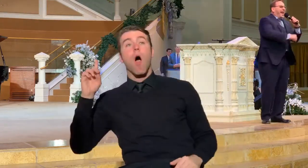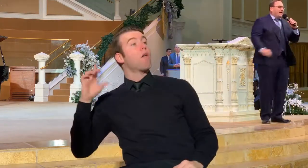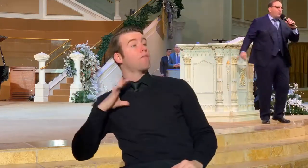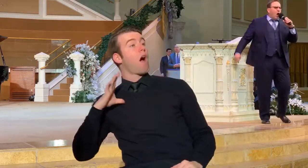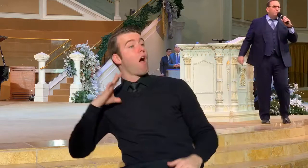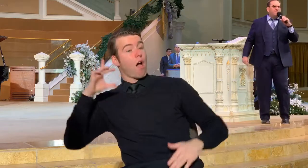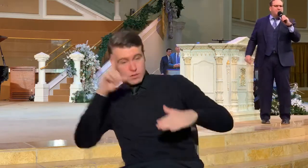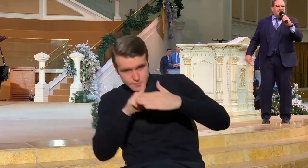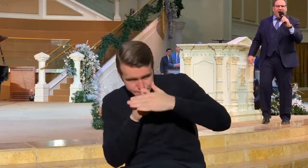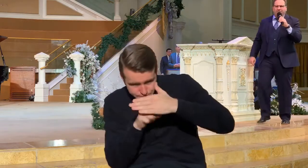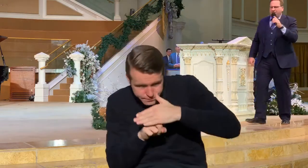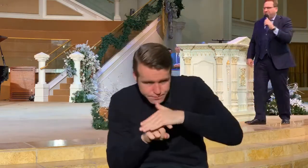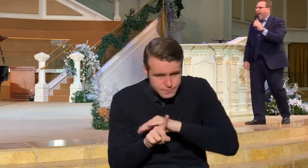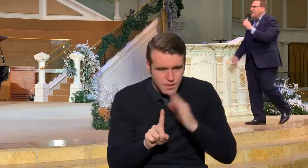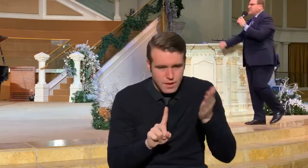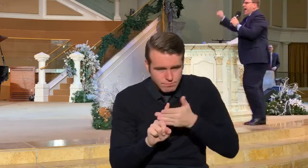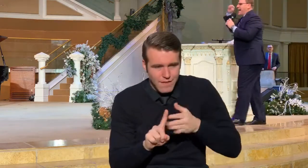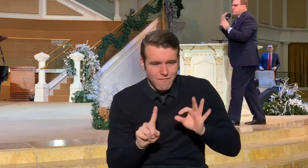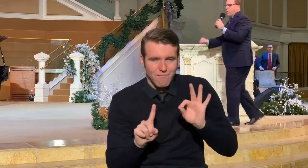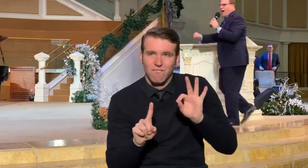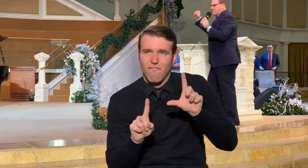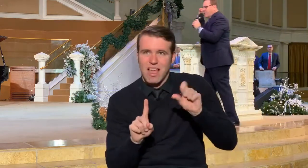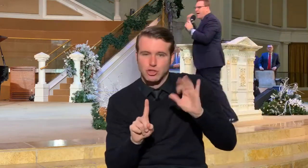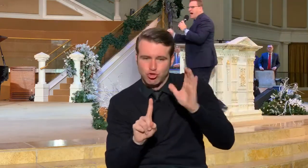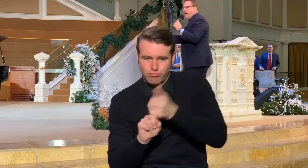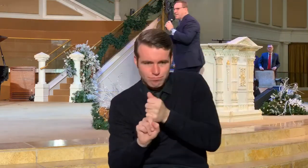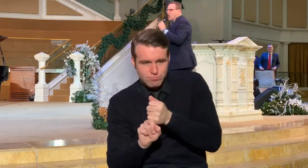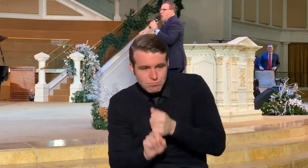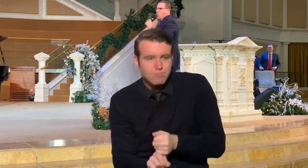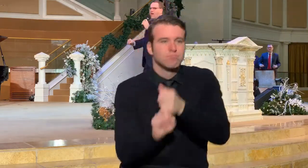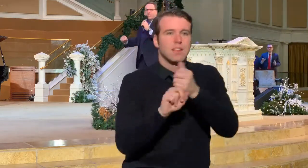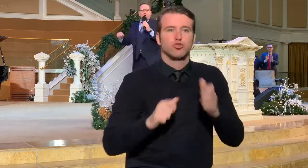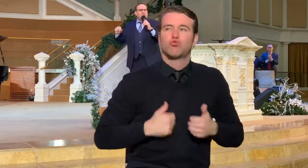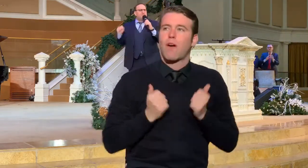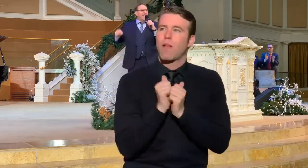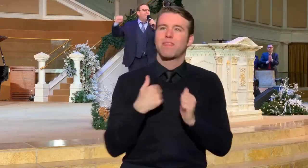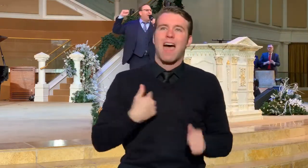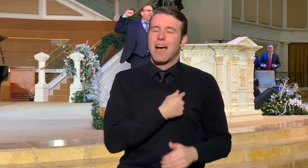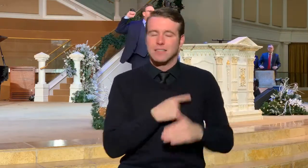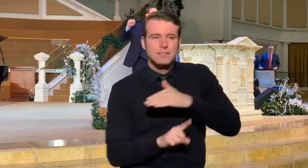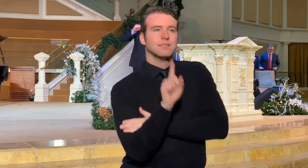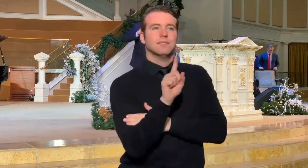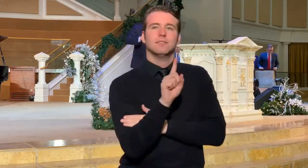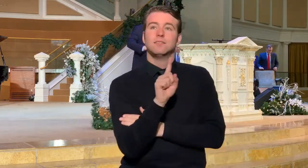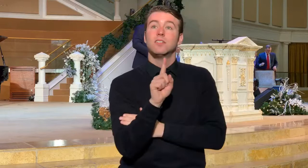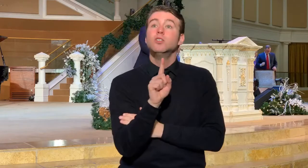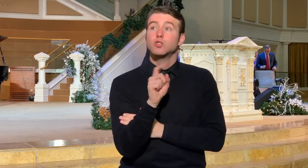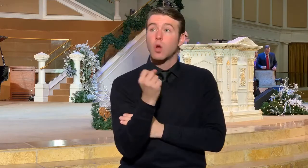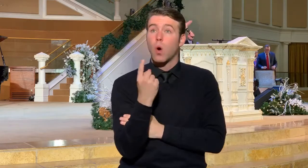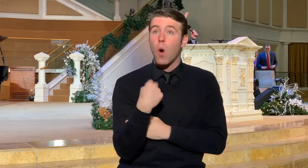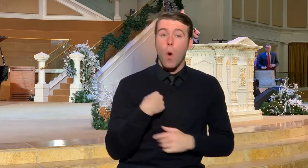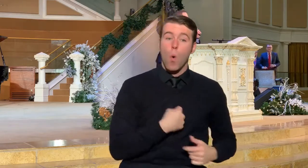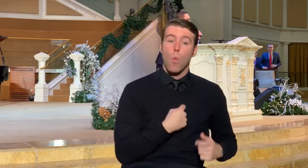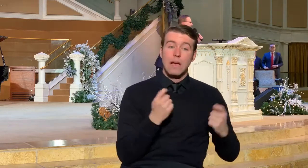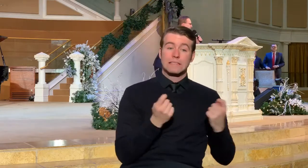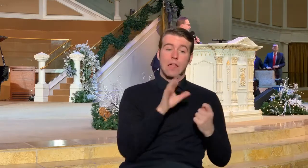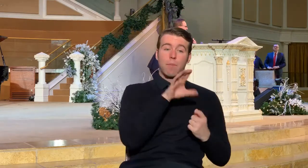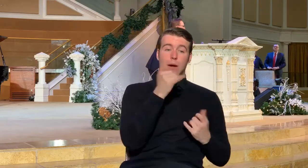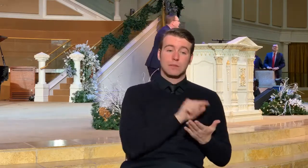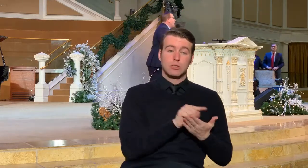myself." And he robed himself in flesh and dwelt among us. When you celebrate Christmas this week, you